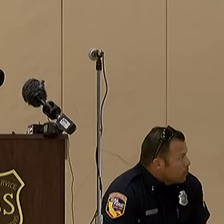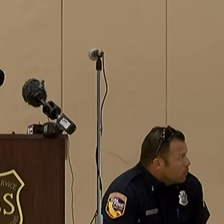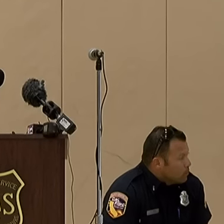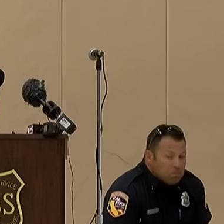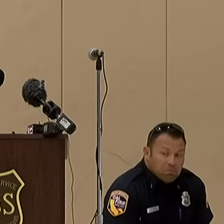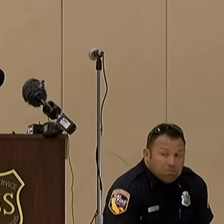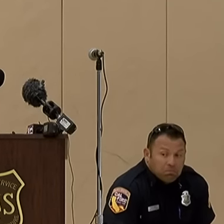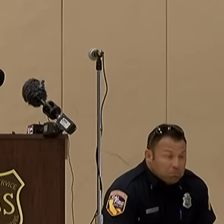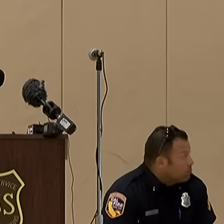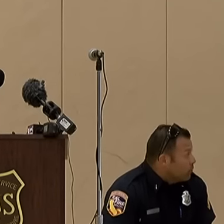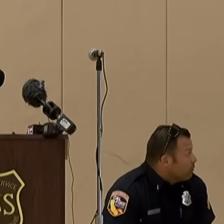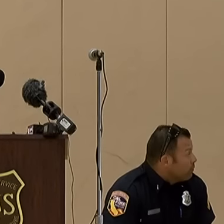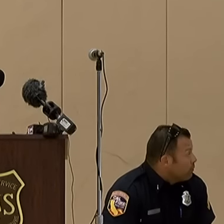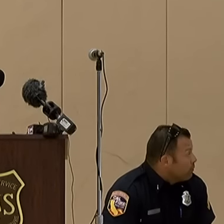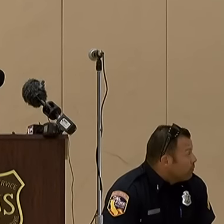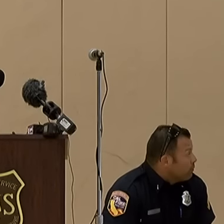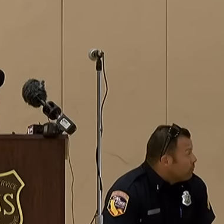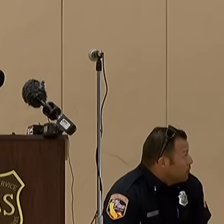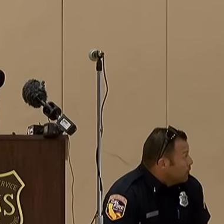basis.